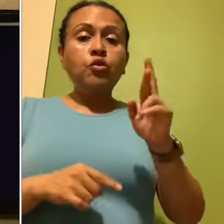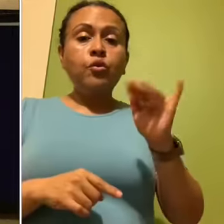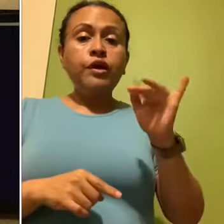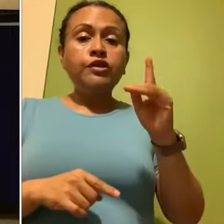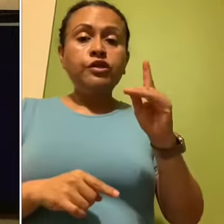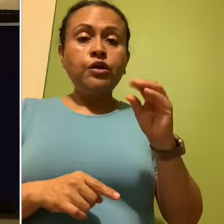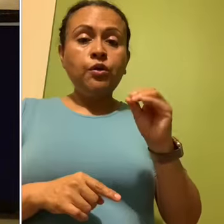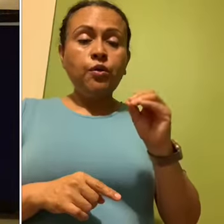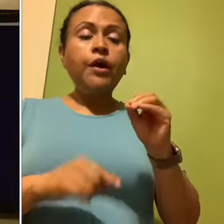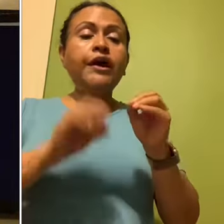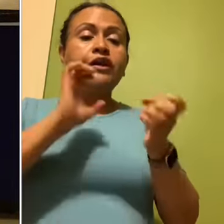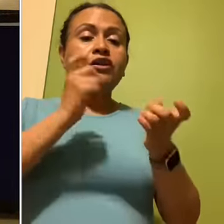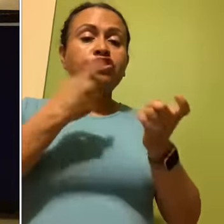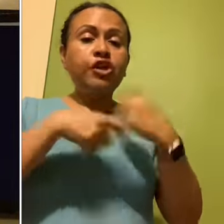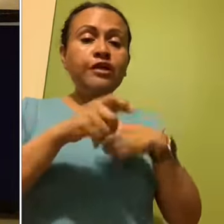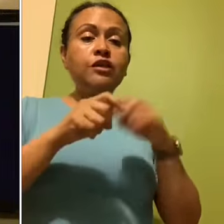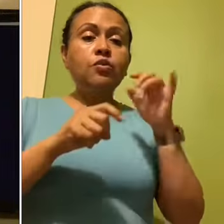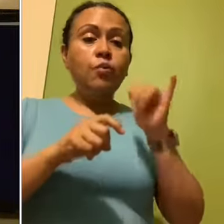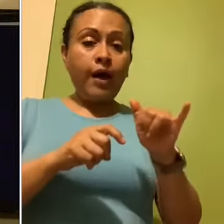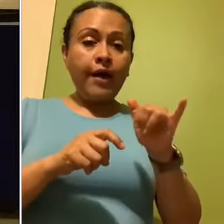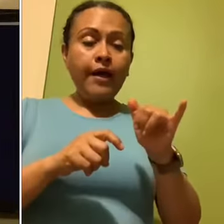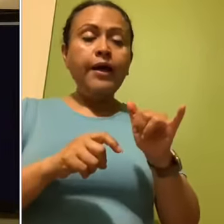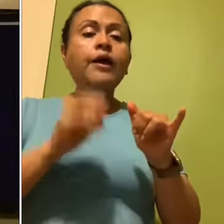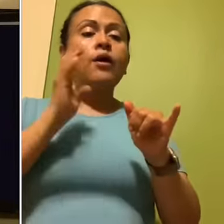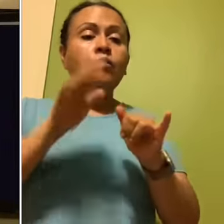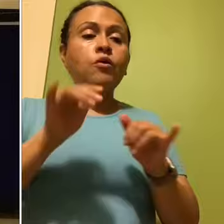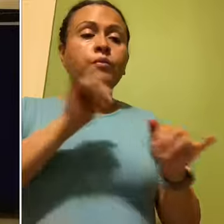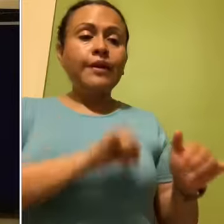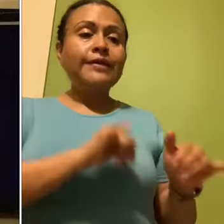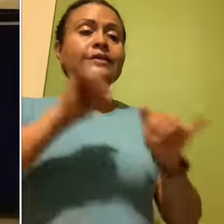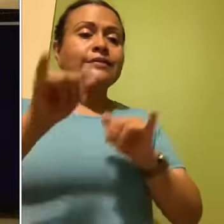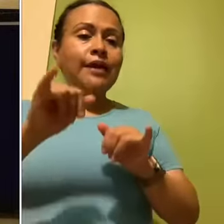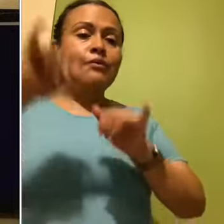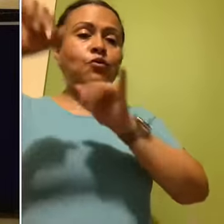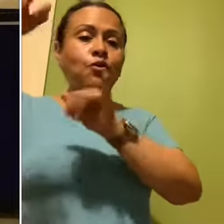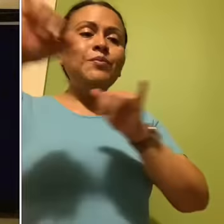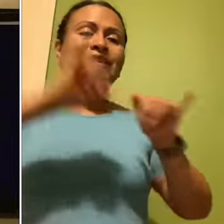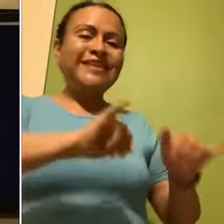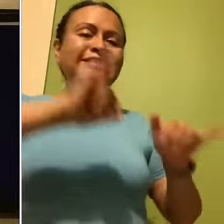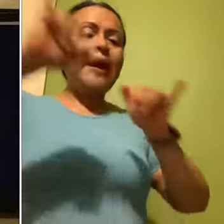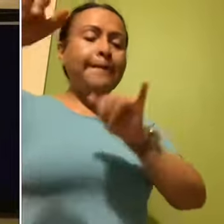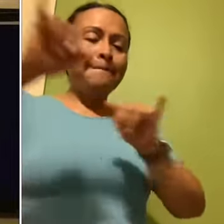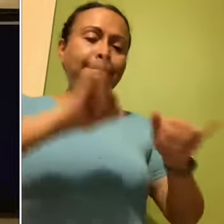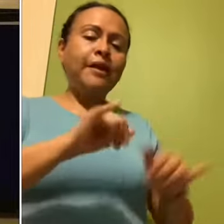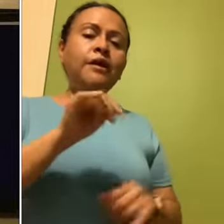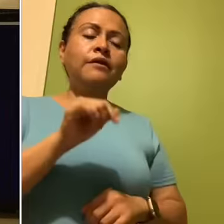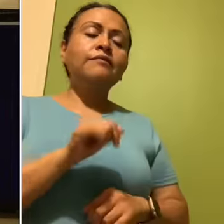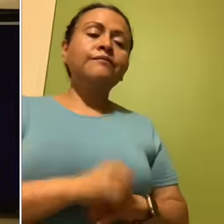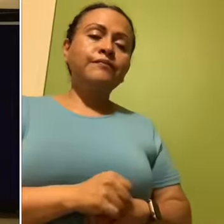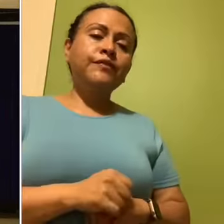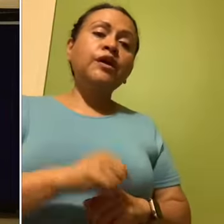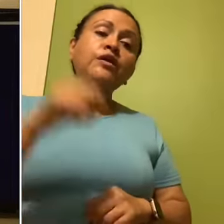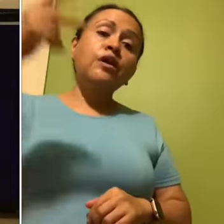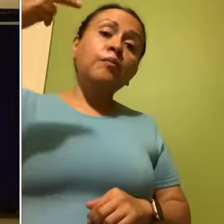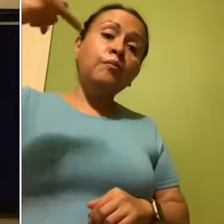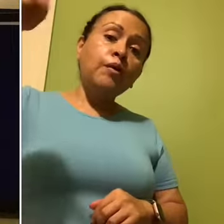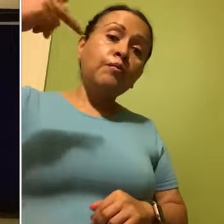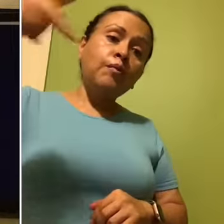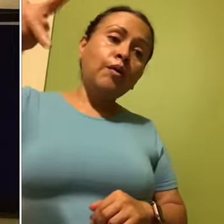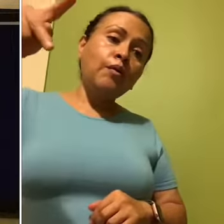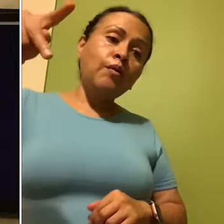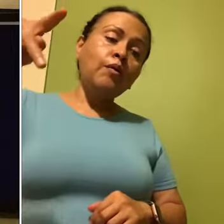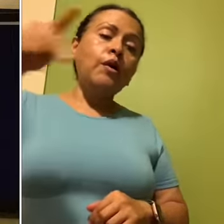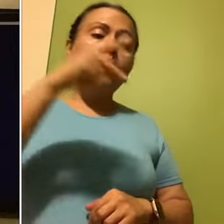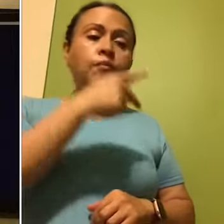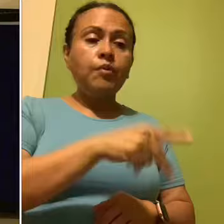the ratio of this change in y to this change of x is going to be the same as the ratio of this change in y to this change of x, or the